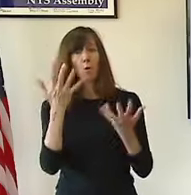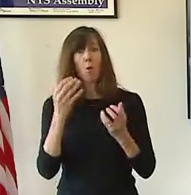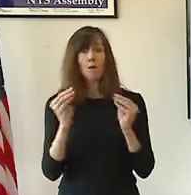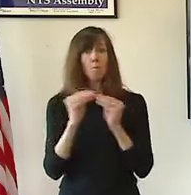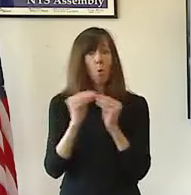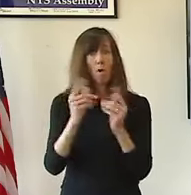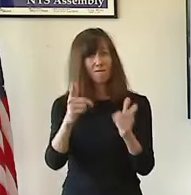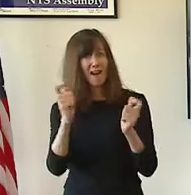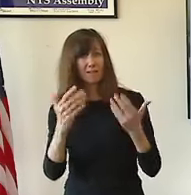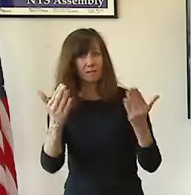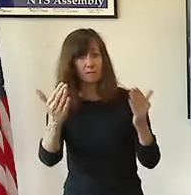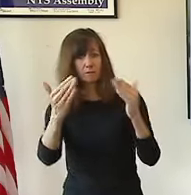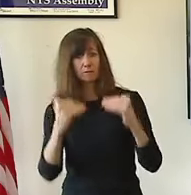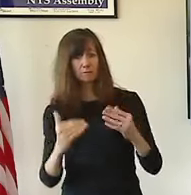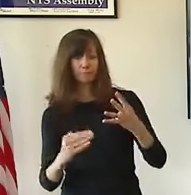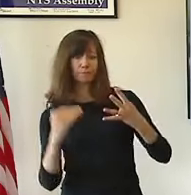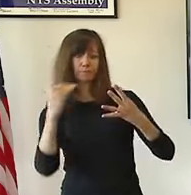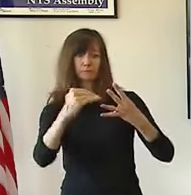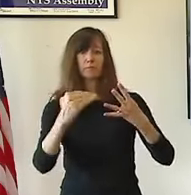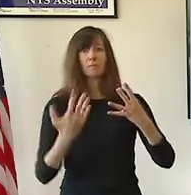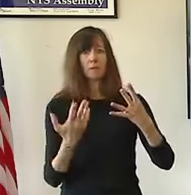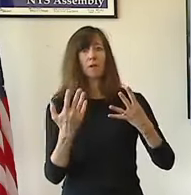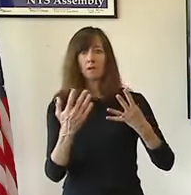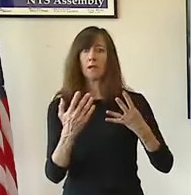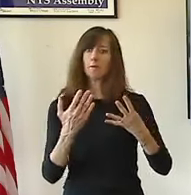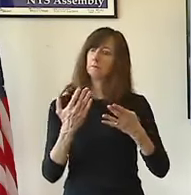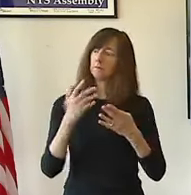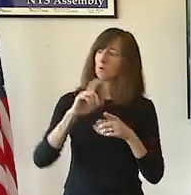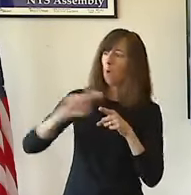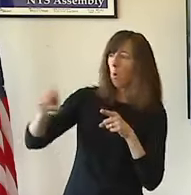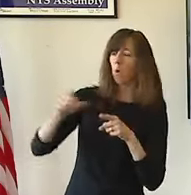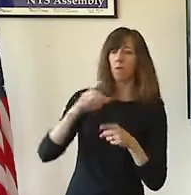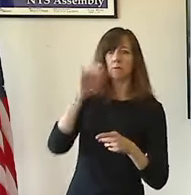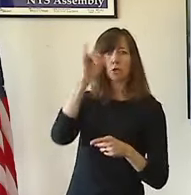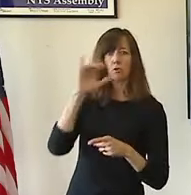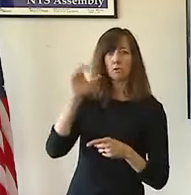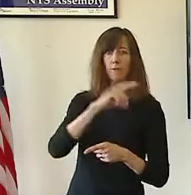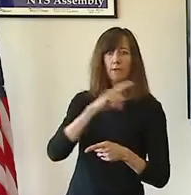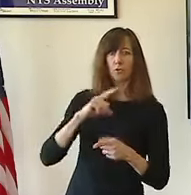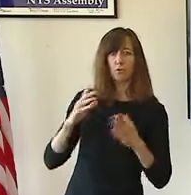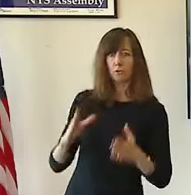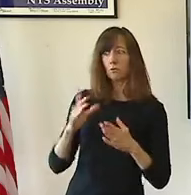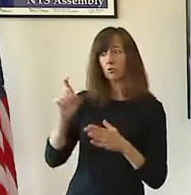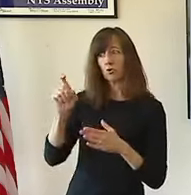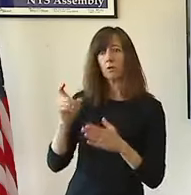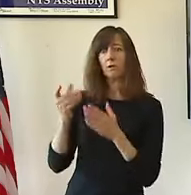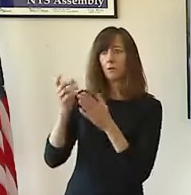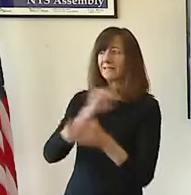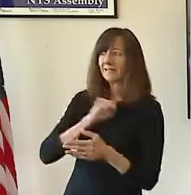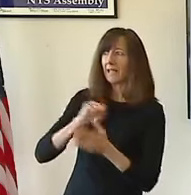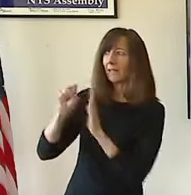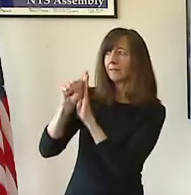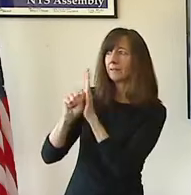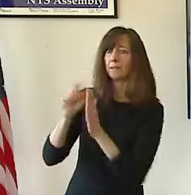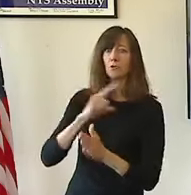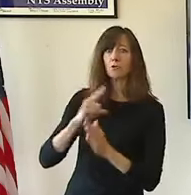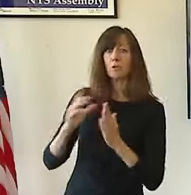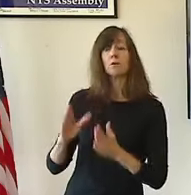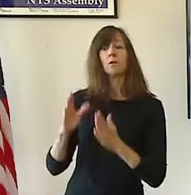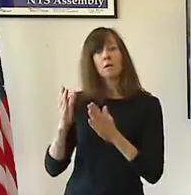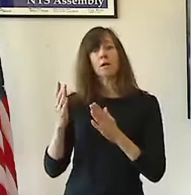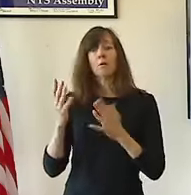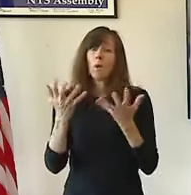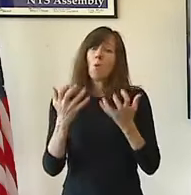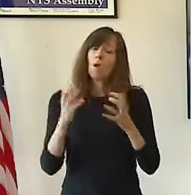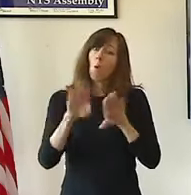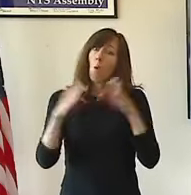governor's office. Please continue to communicate with us. We'll argue the point. We think that we should open as quick as is safe. Some